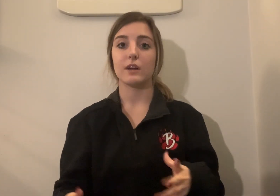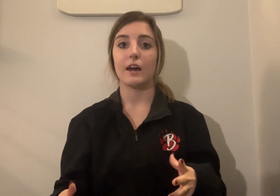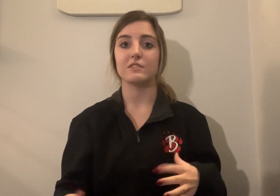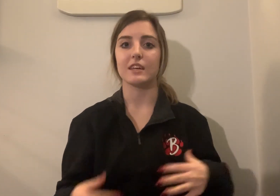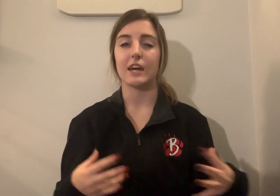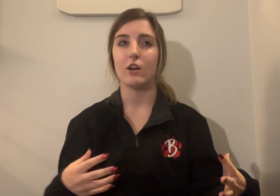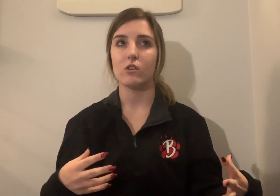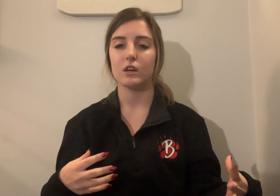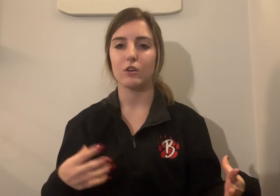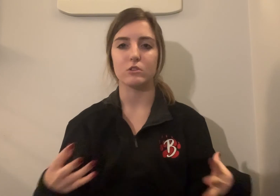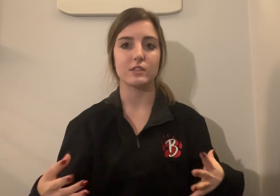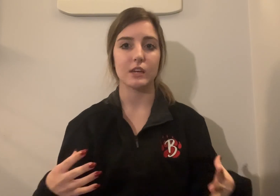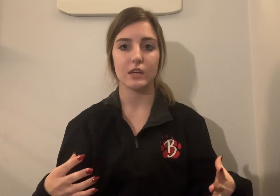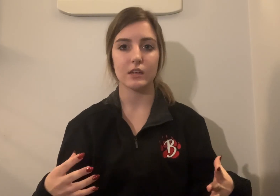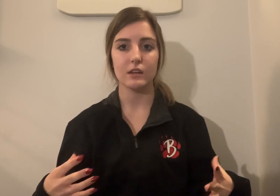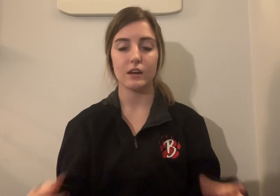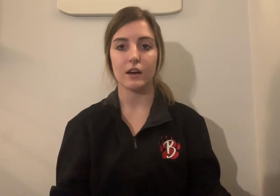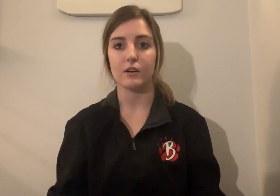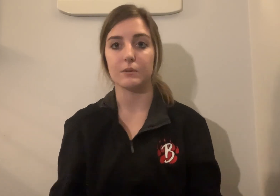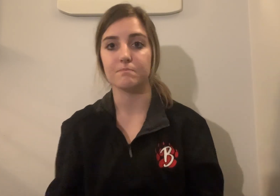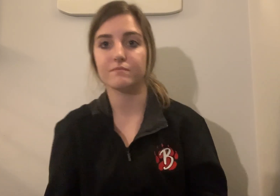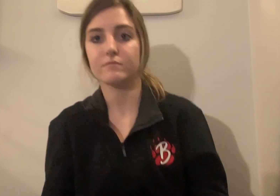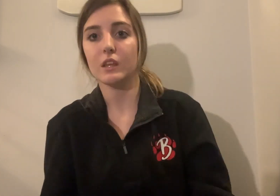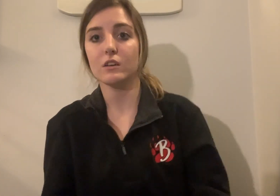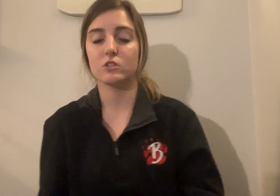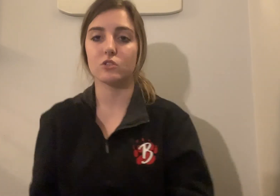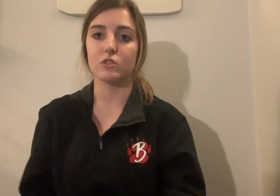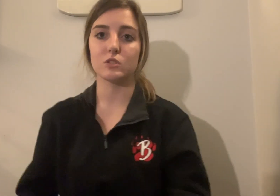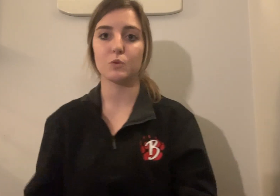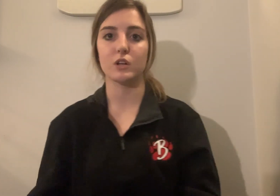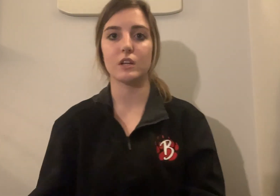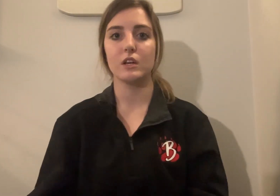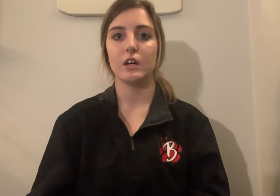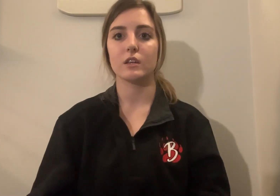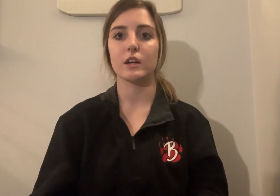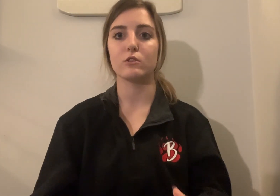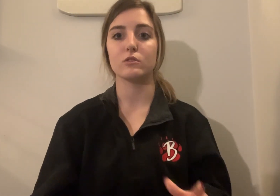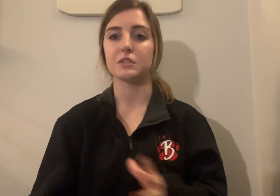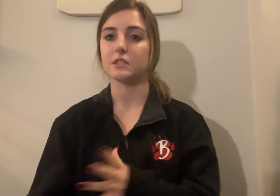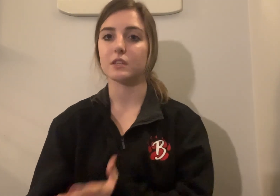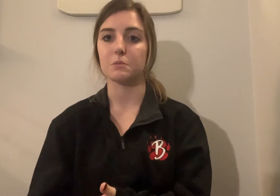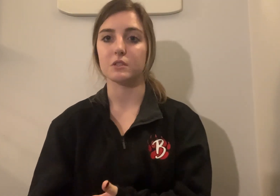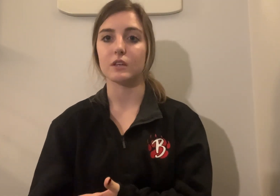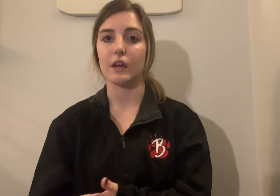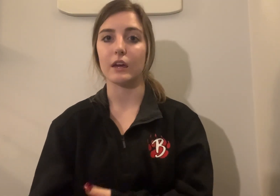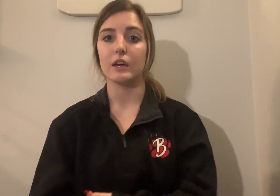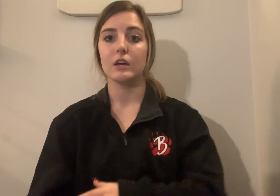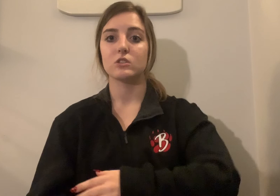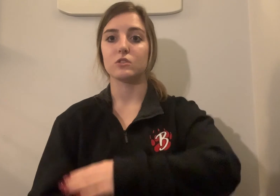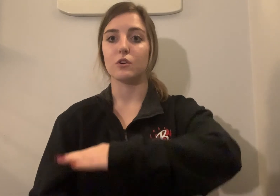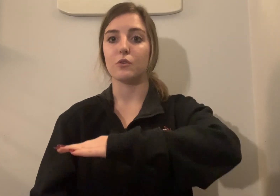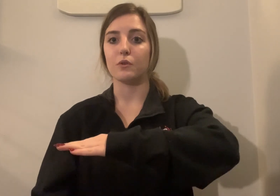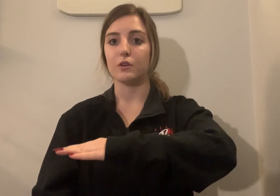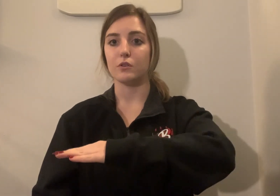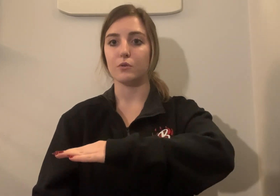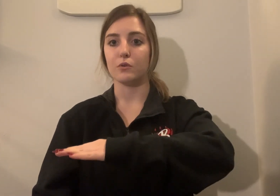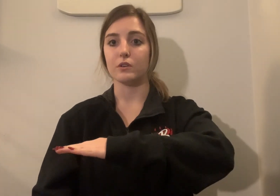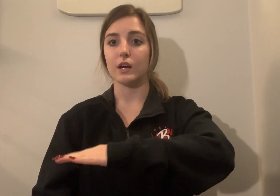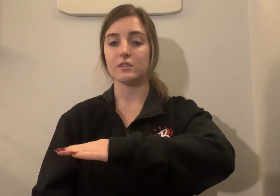is like caroling or singing. So this one, carol is the same as sing. So your non-dominant